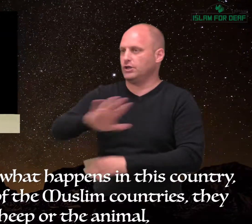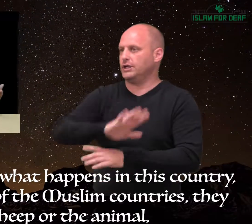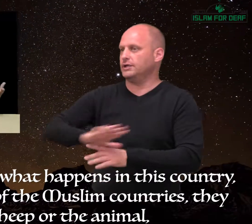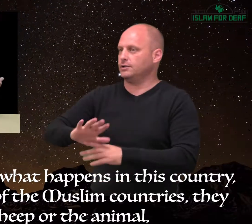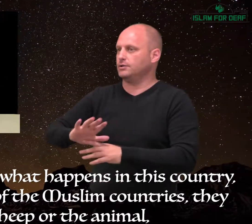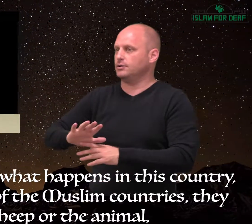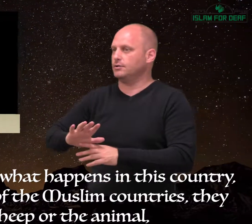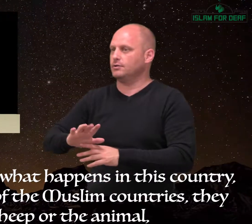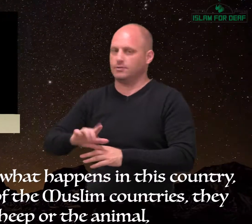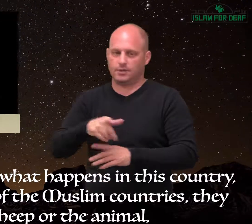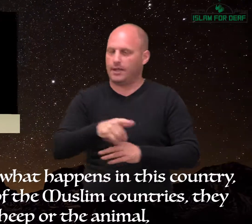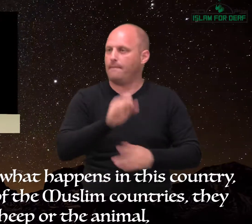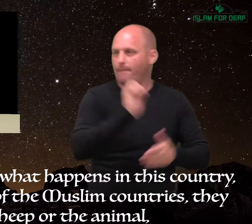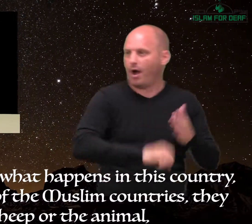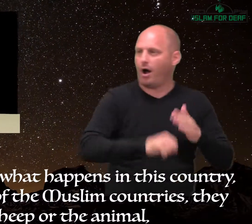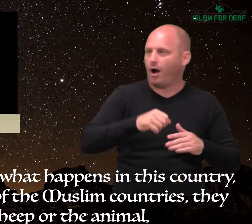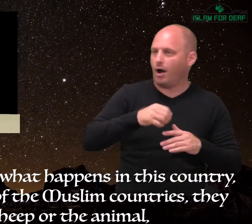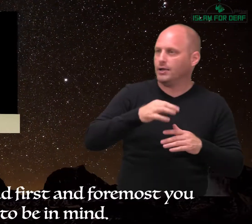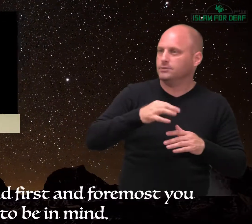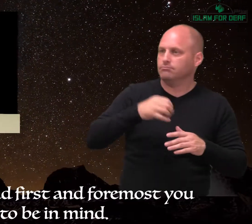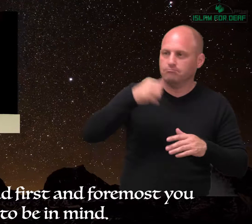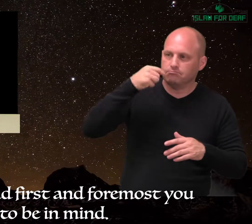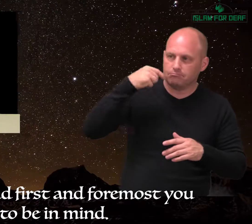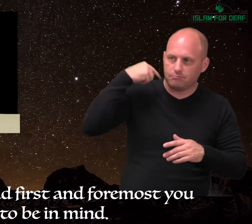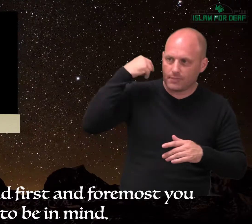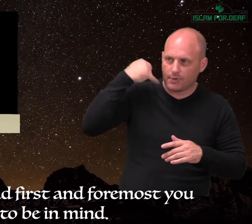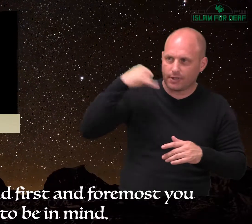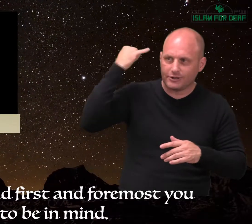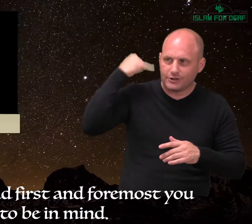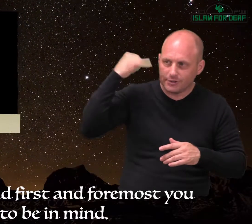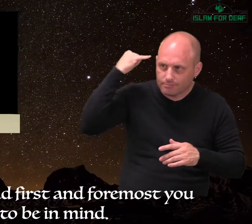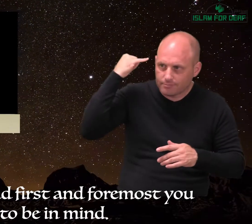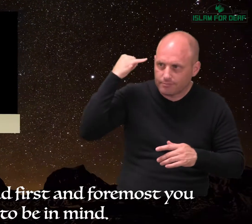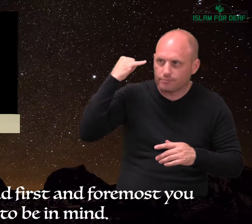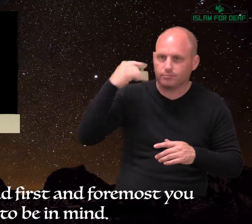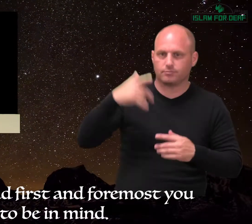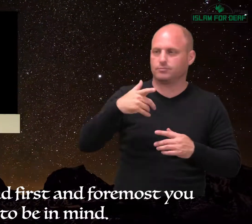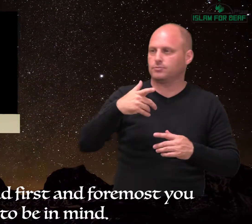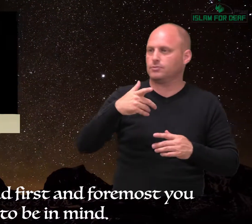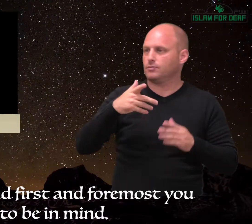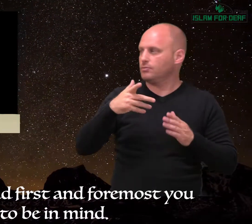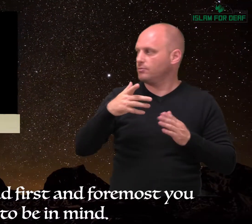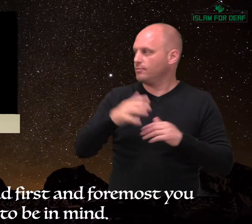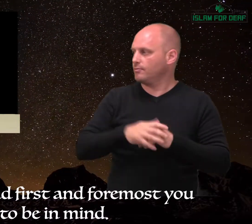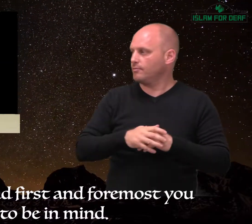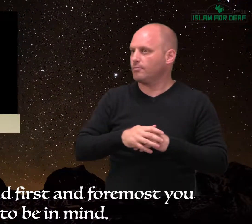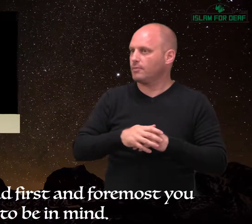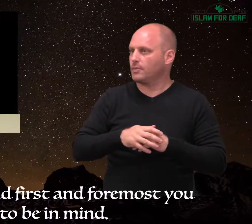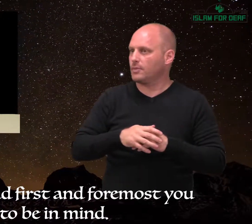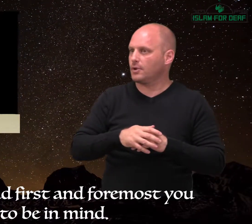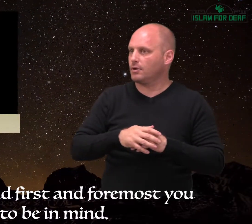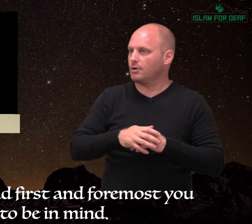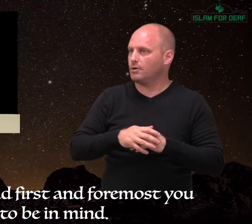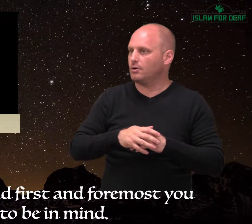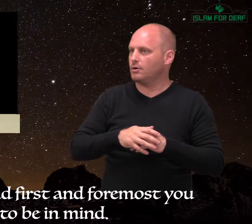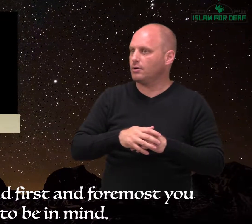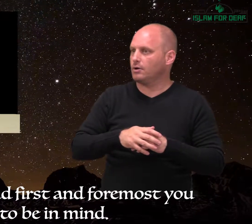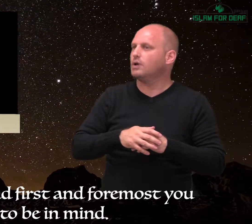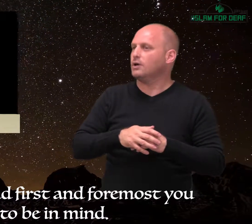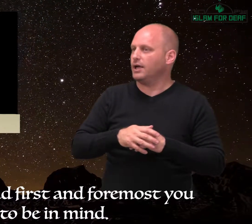basically buy the sheep, the animal, they sacrifice. First and foremost, you need to bear in mind, the sacrifice can be of...